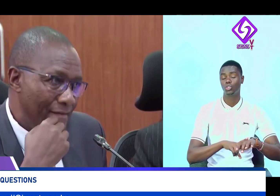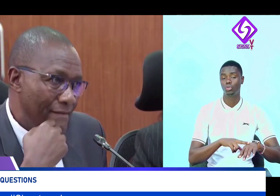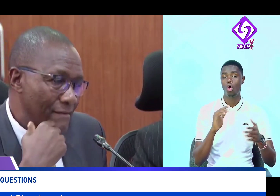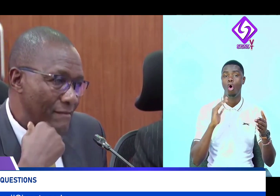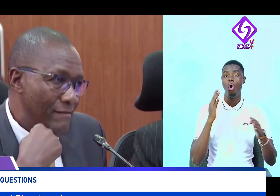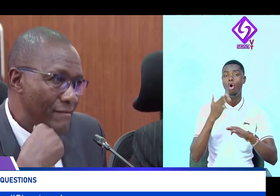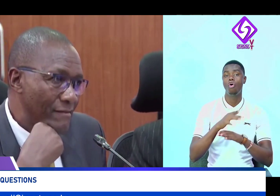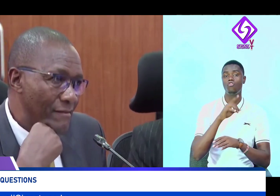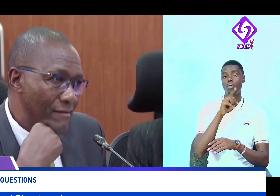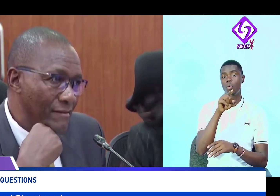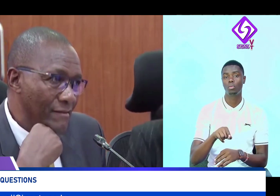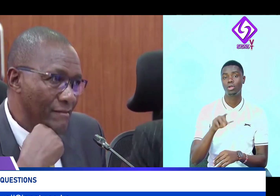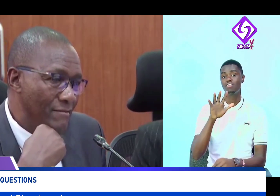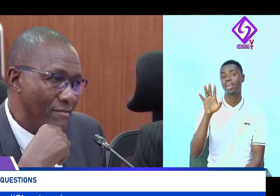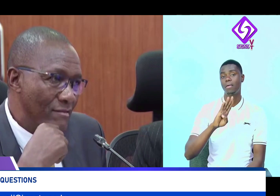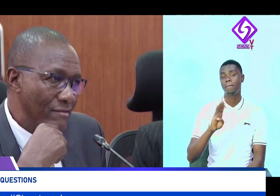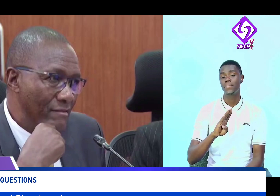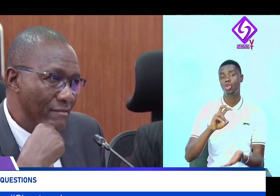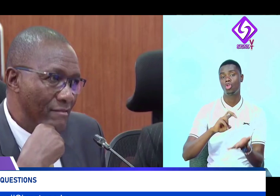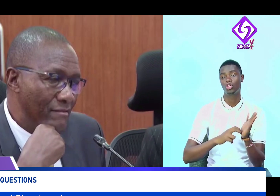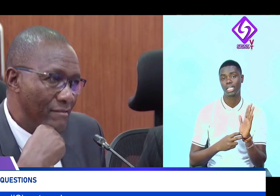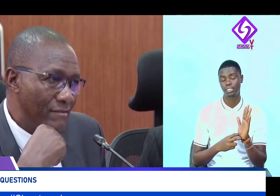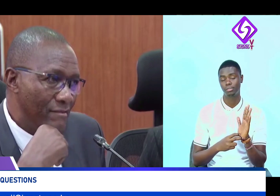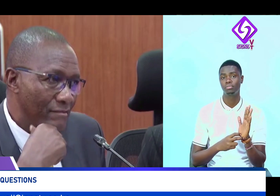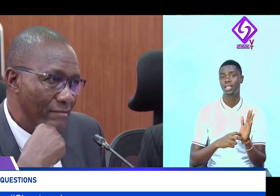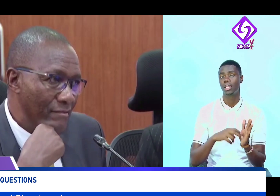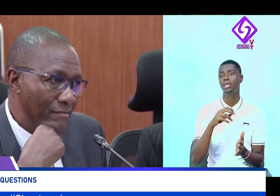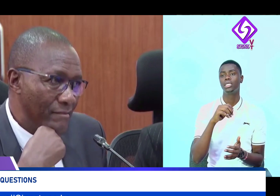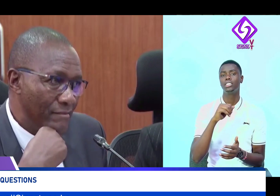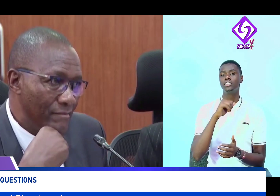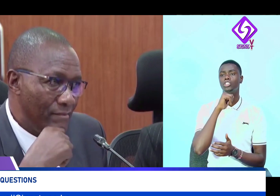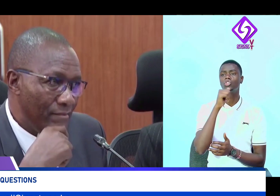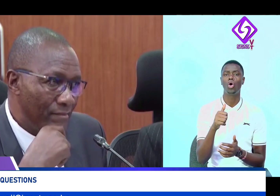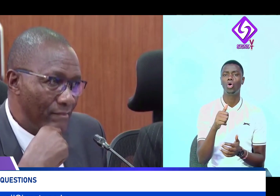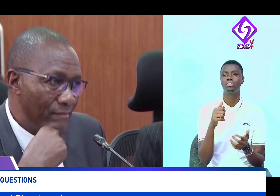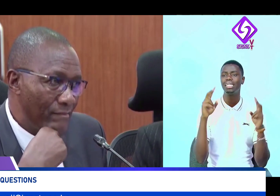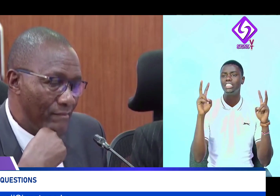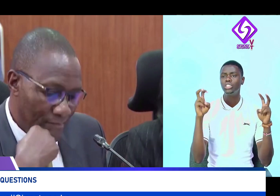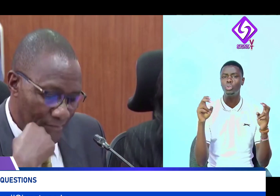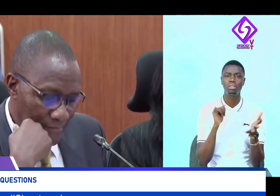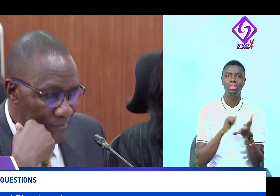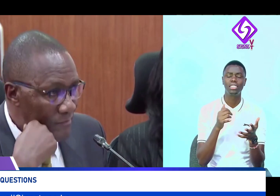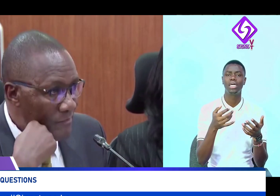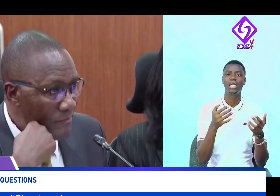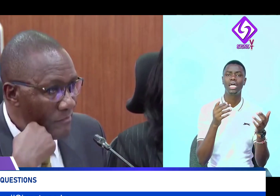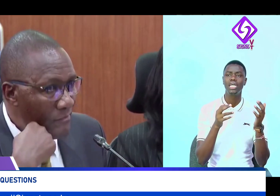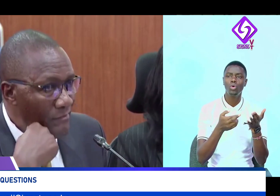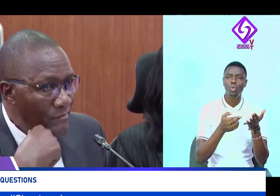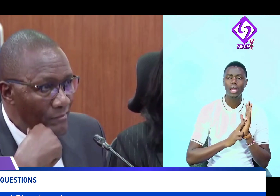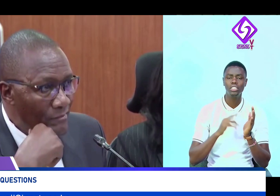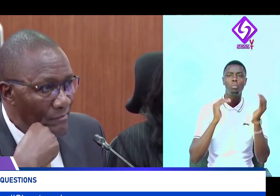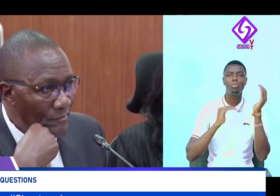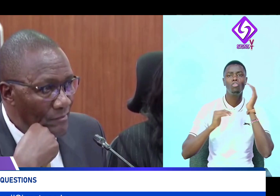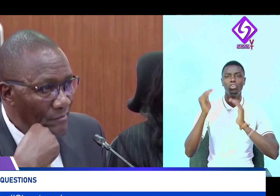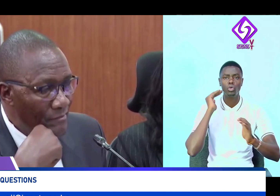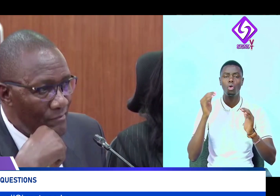1.5 billion contract. That is not a matter that requires the professional opinion of the head of procurement, and unless then that